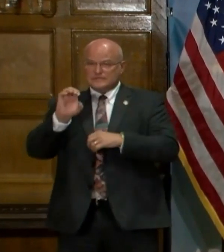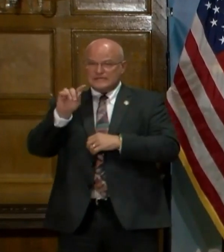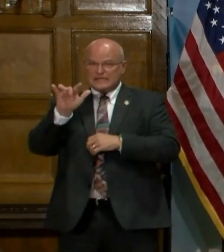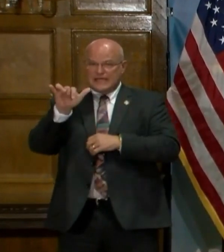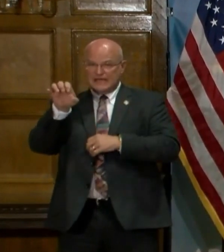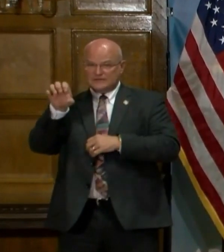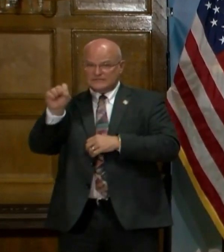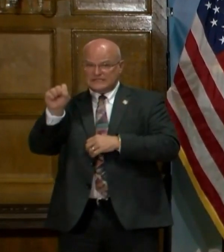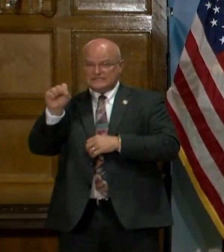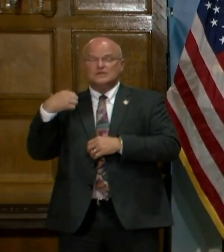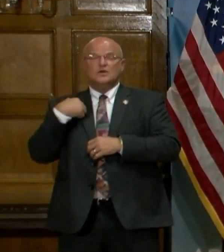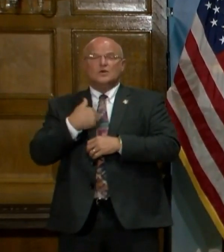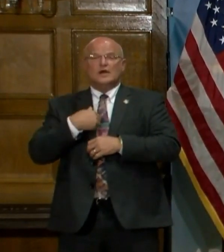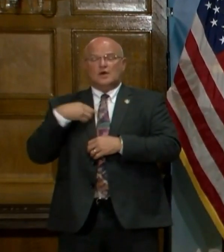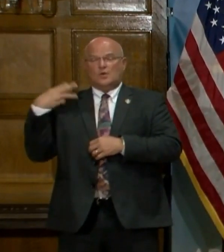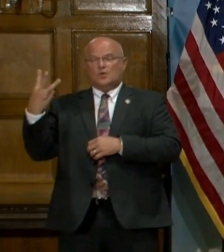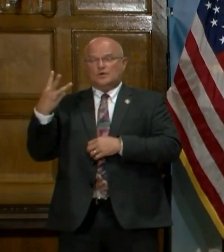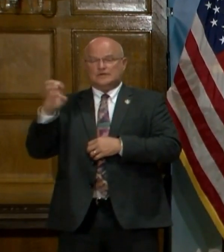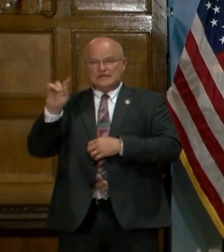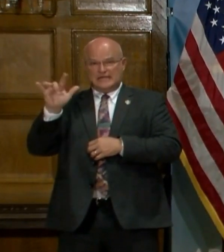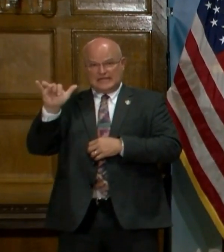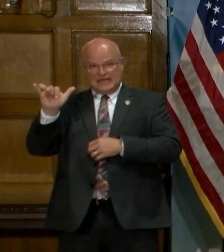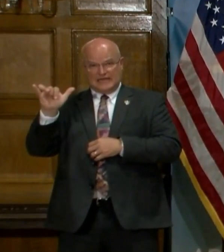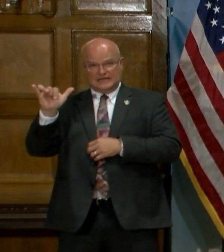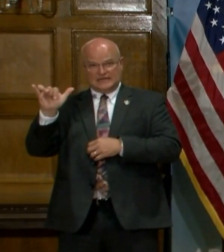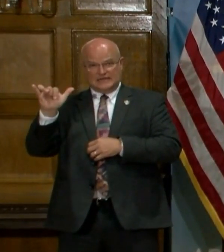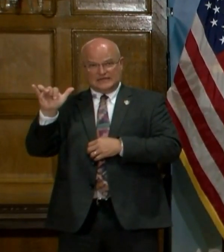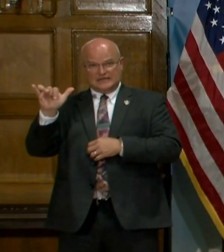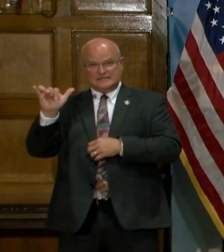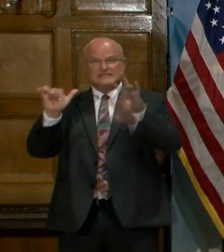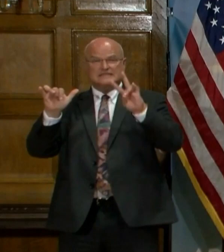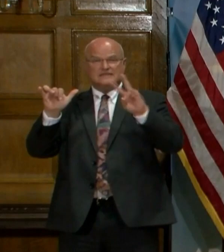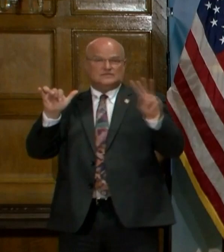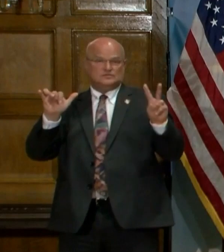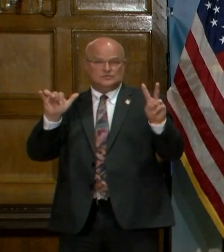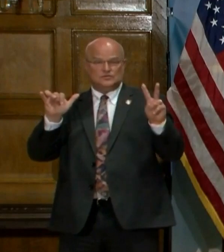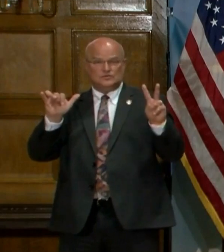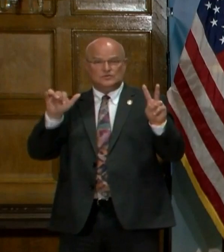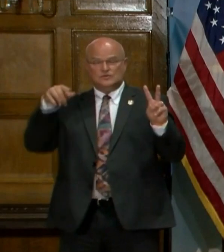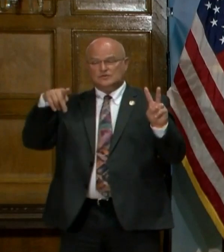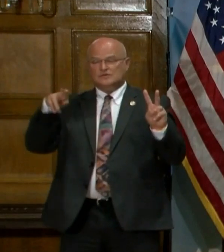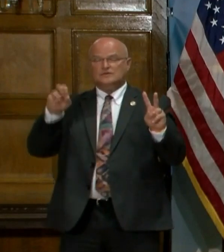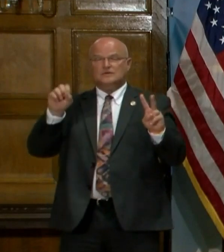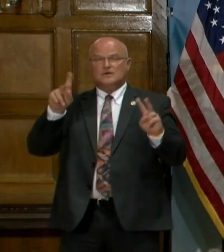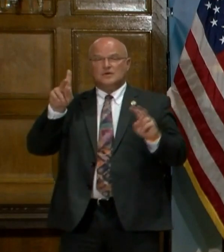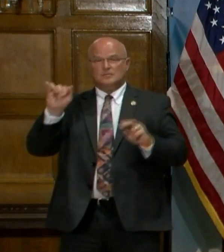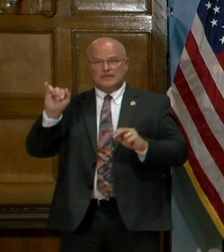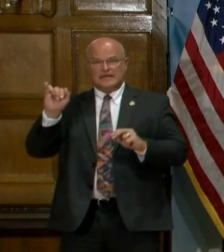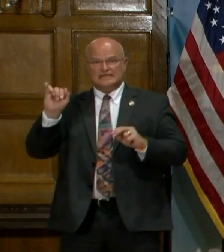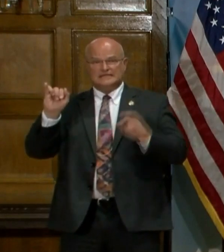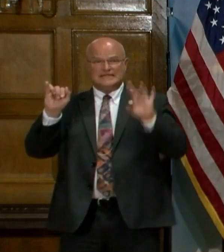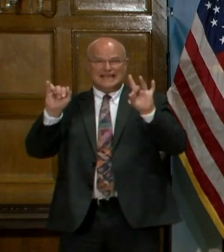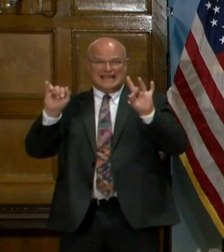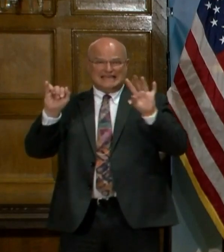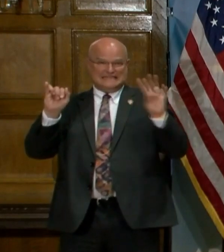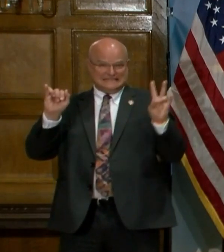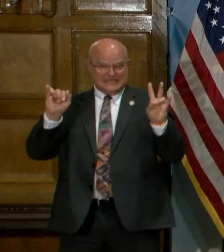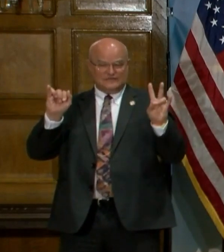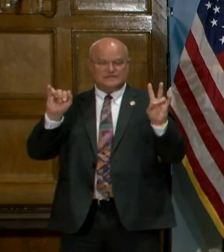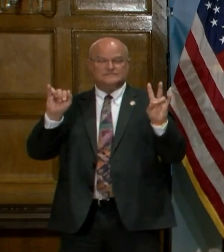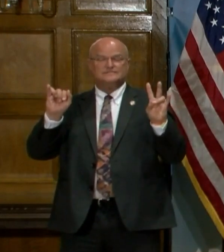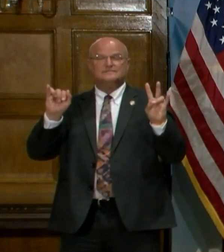counties, we had Washington County with 72, Pulaski County was top with